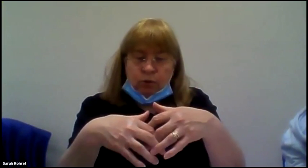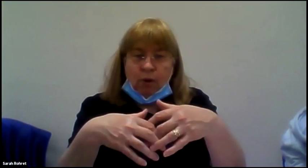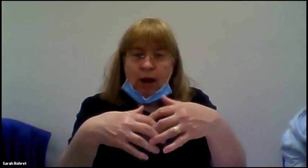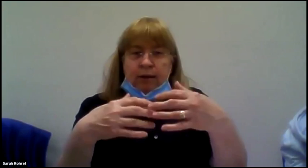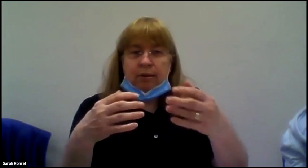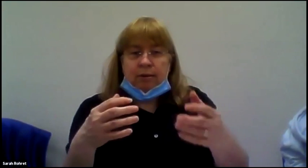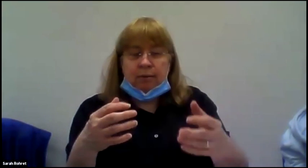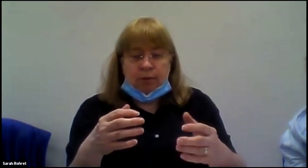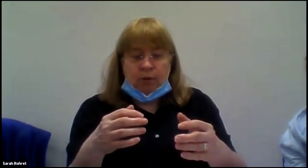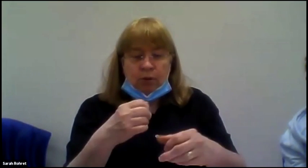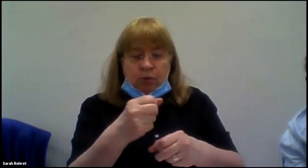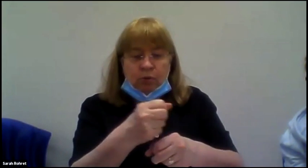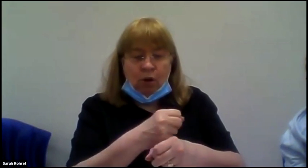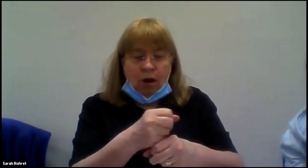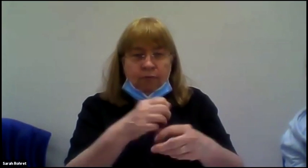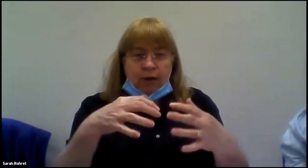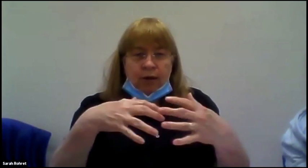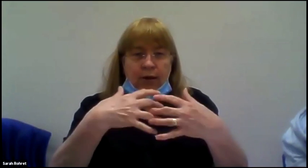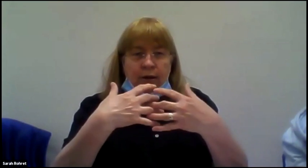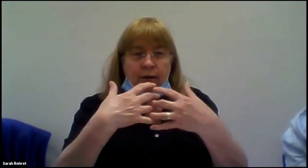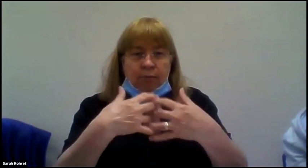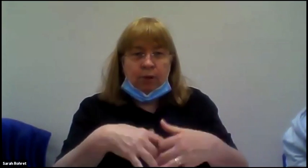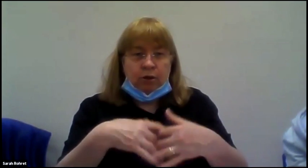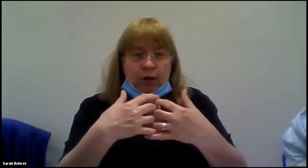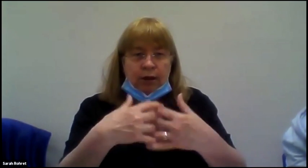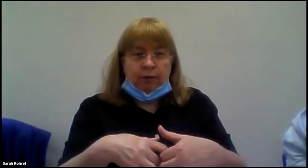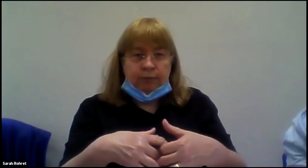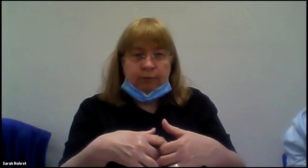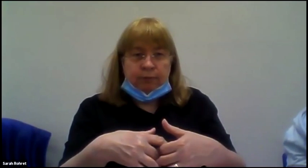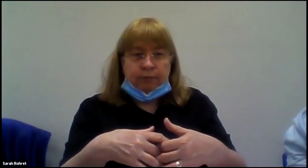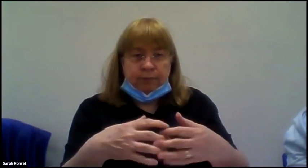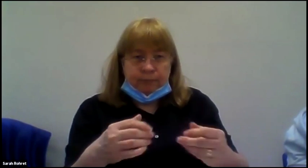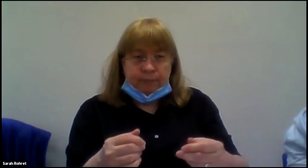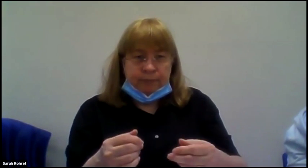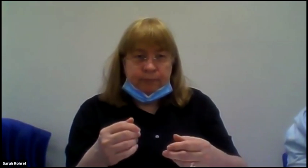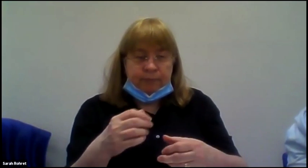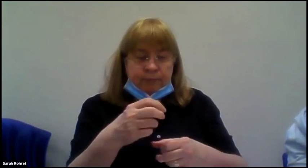twice. So you do coffee, machine.